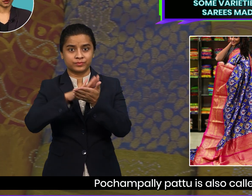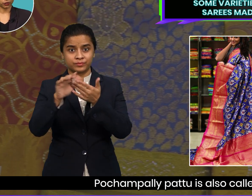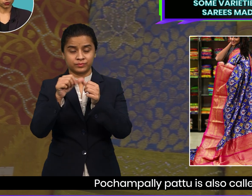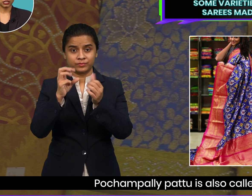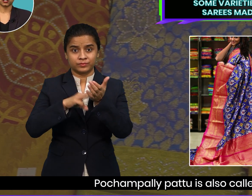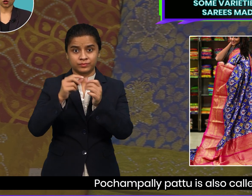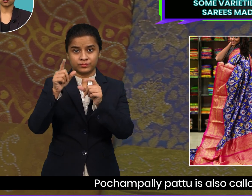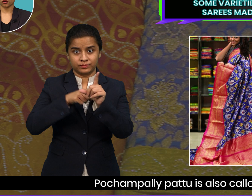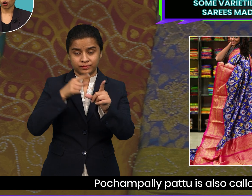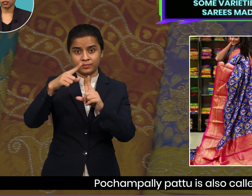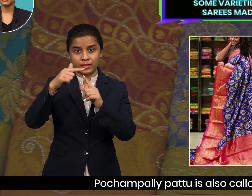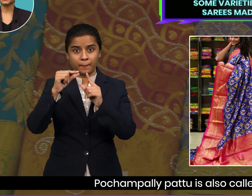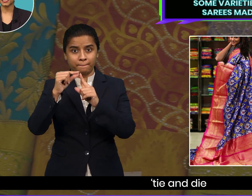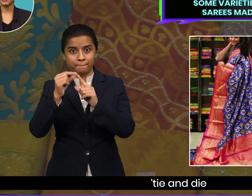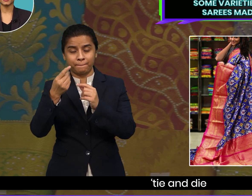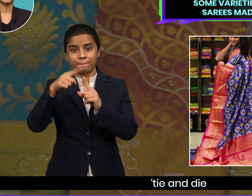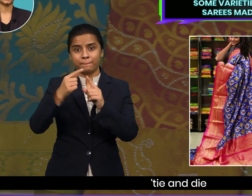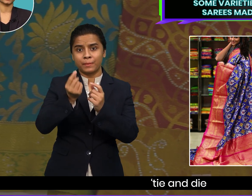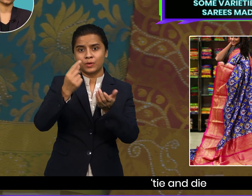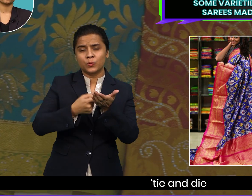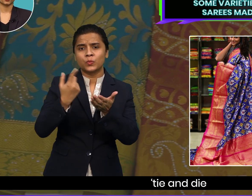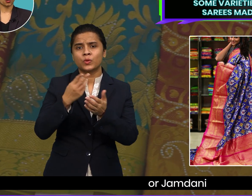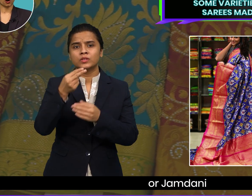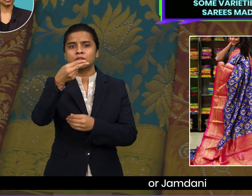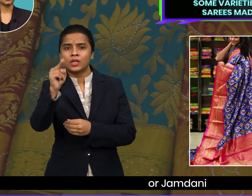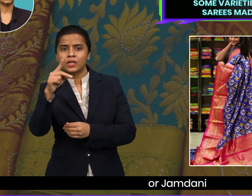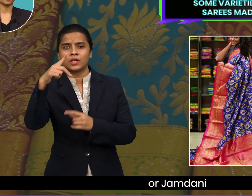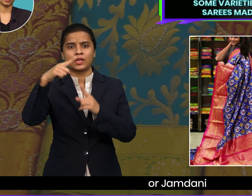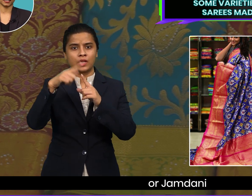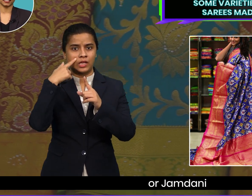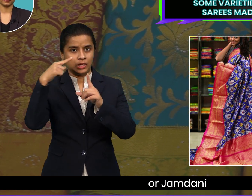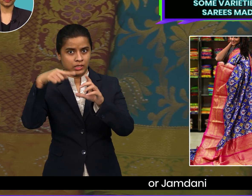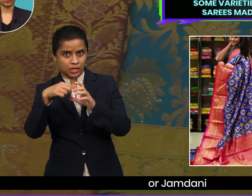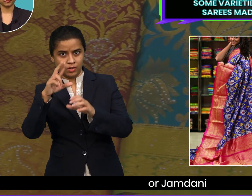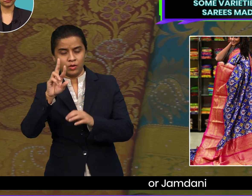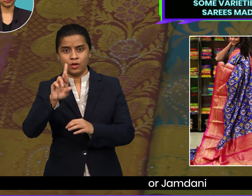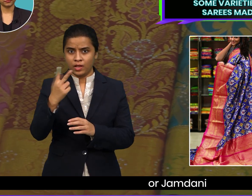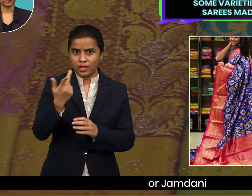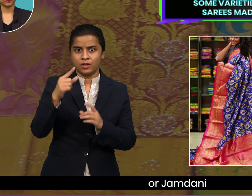Pochampalli pattu is also called tie and dye or jamdani.